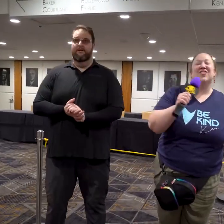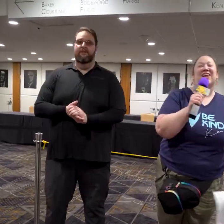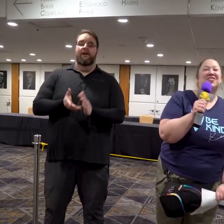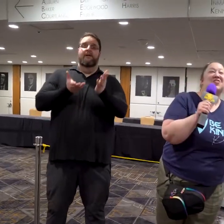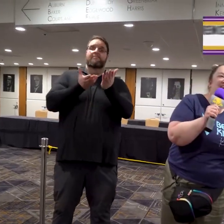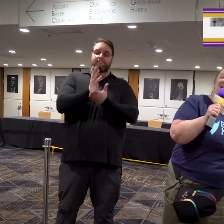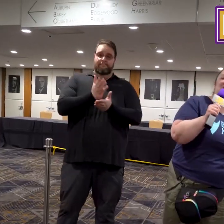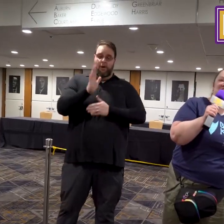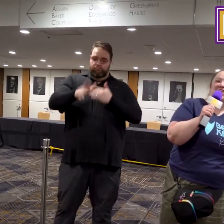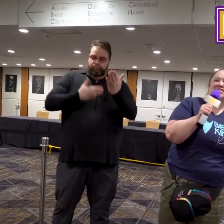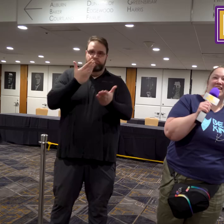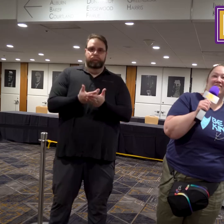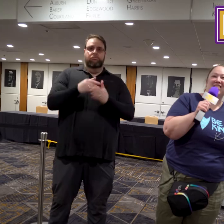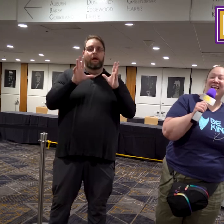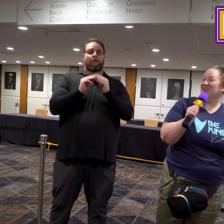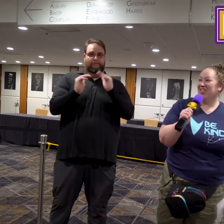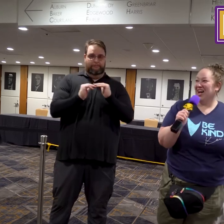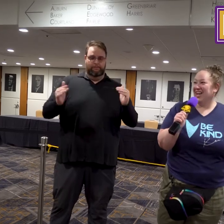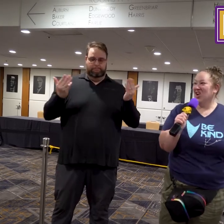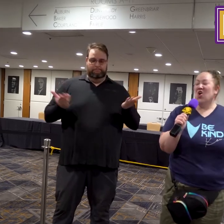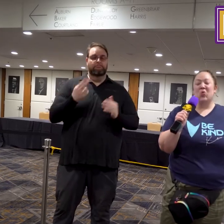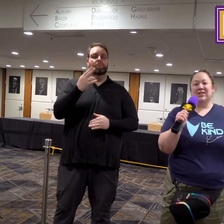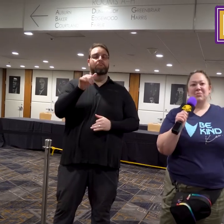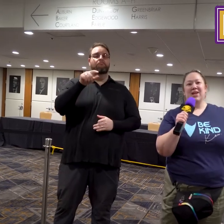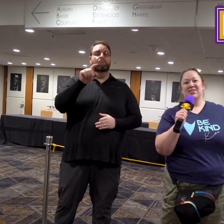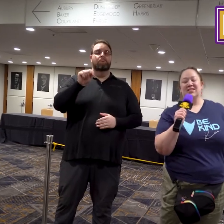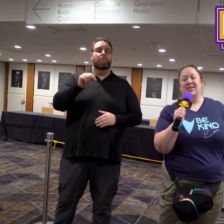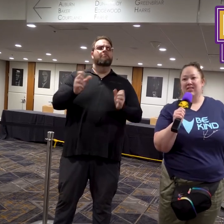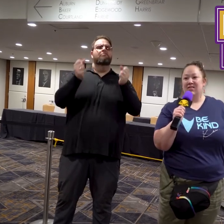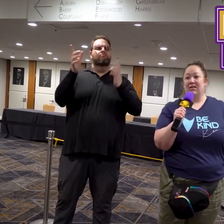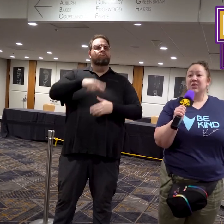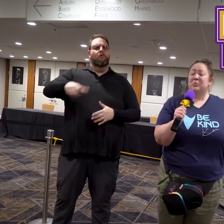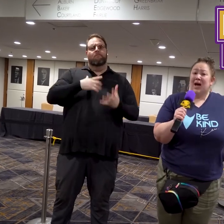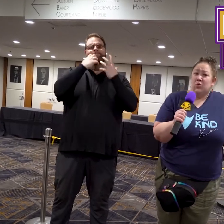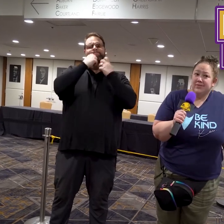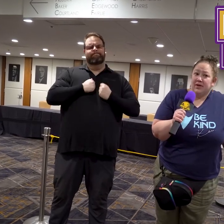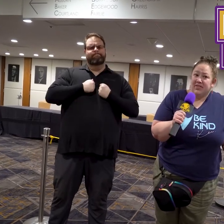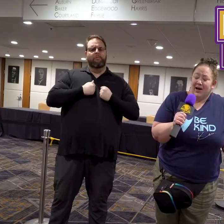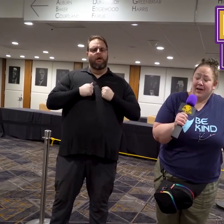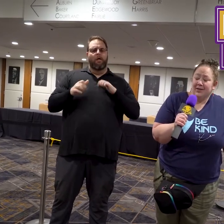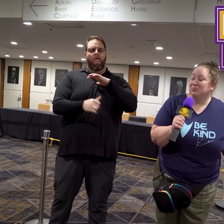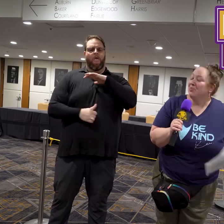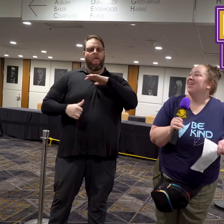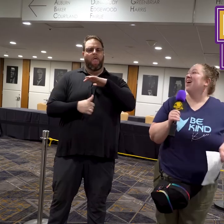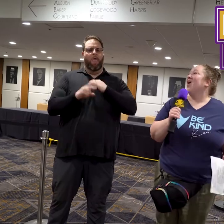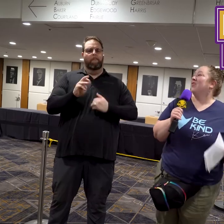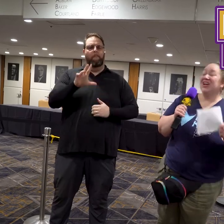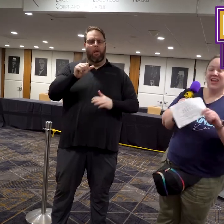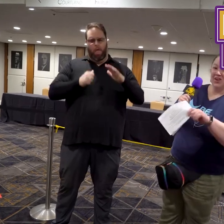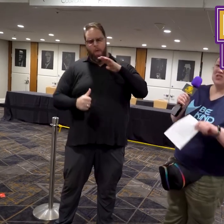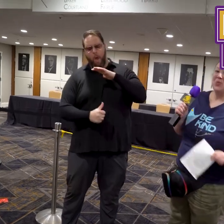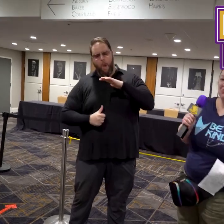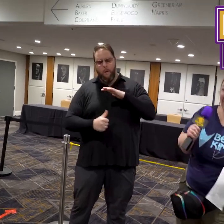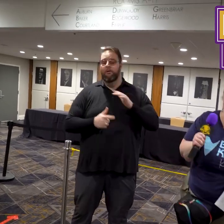All right, we have made it to the conference level here at the Hyatt, what many of us lovingly call the bowels of the Hyatt.